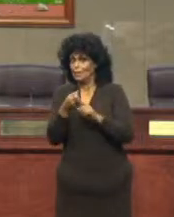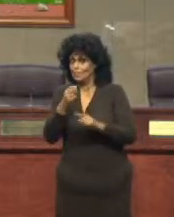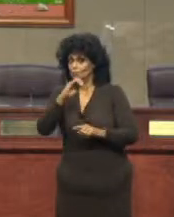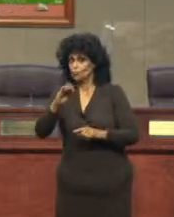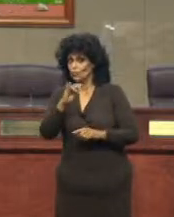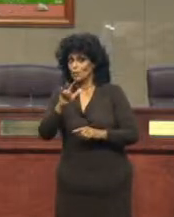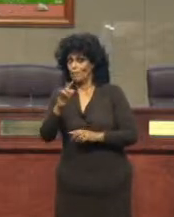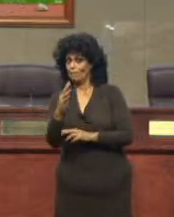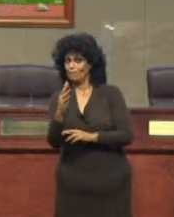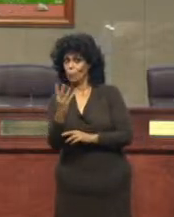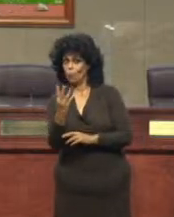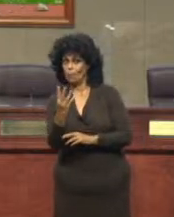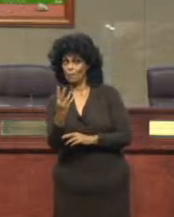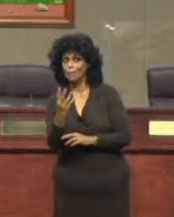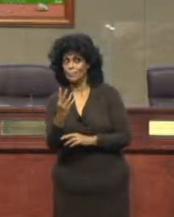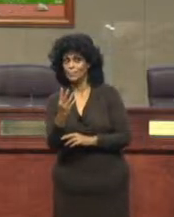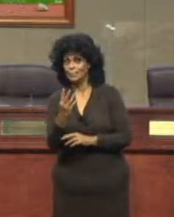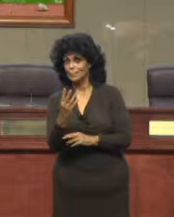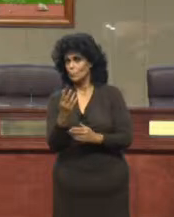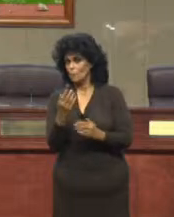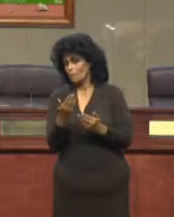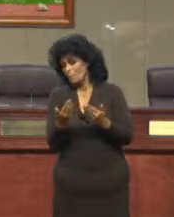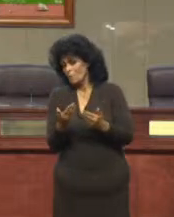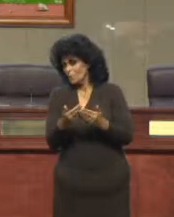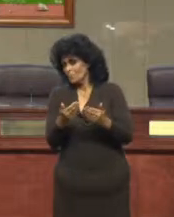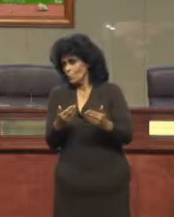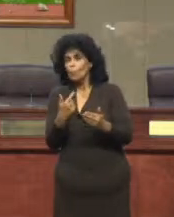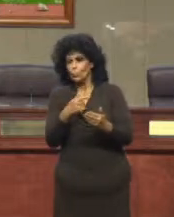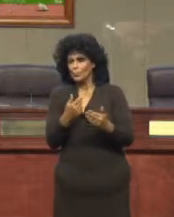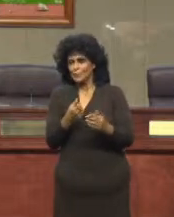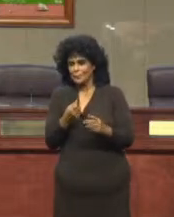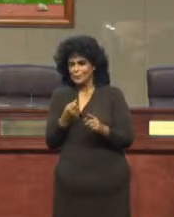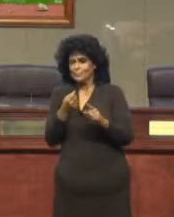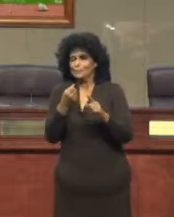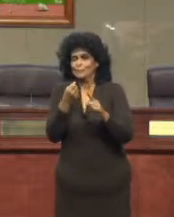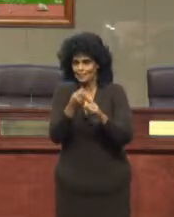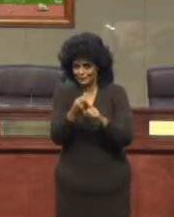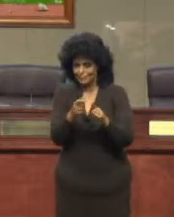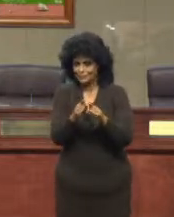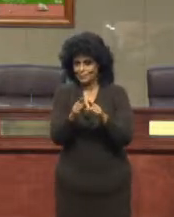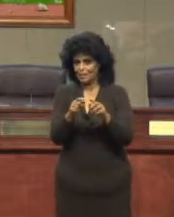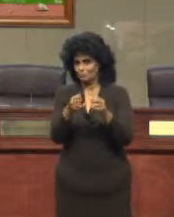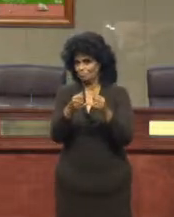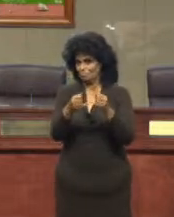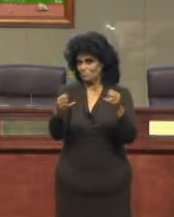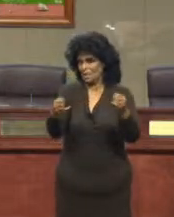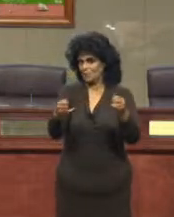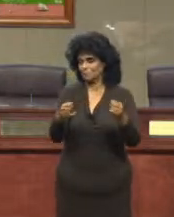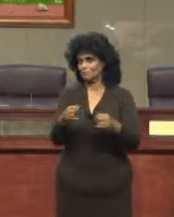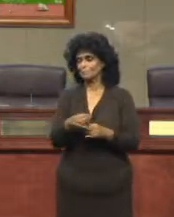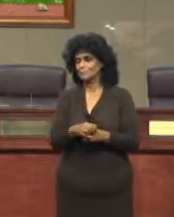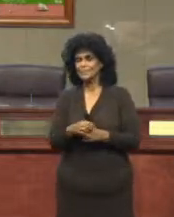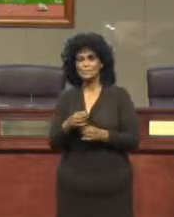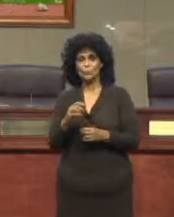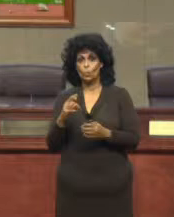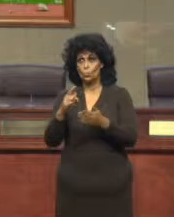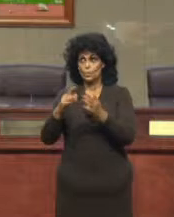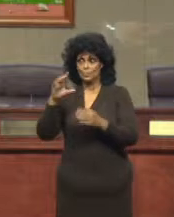our community. So there's no inconsistency, is what I'm saying to you, in terms of what the